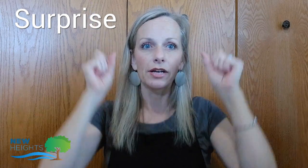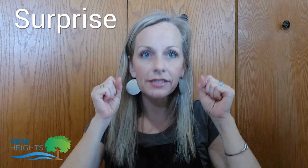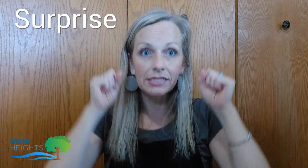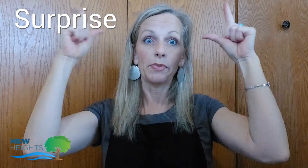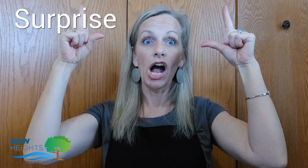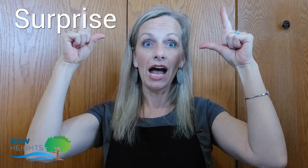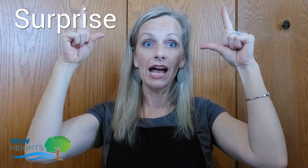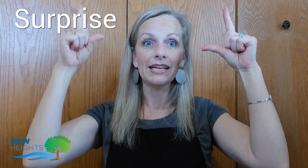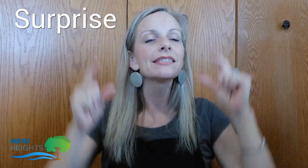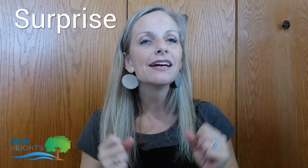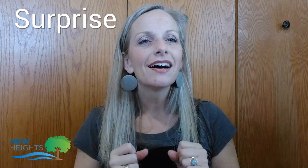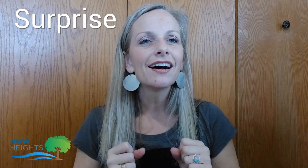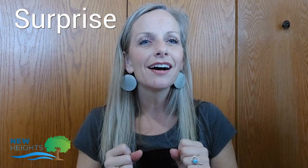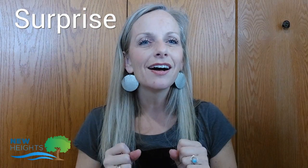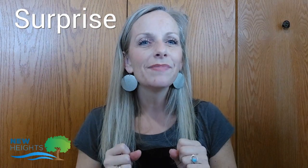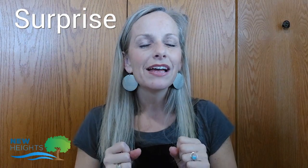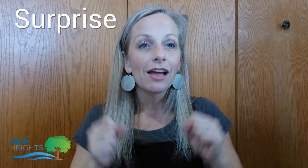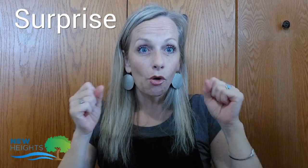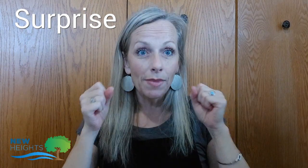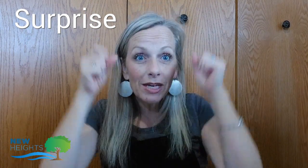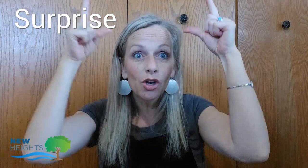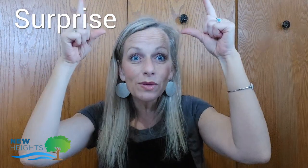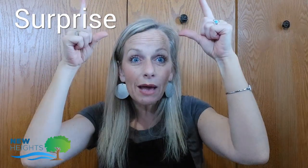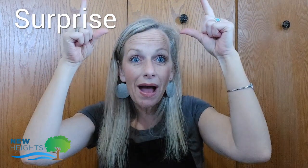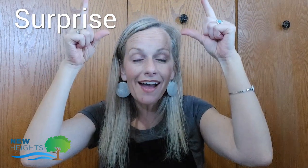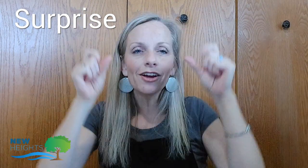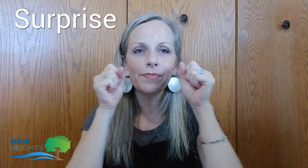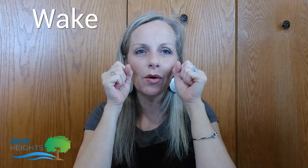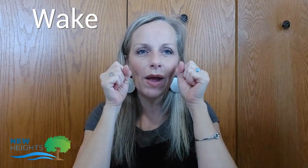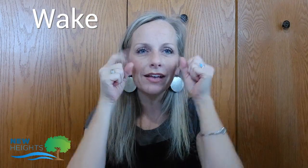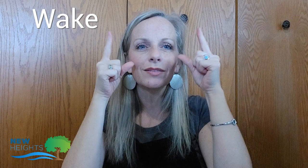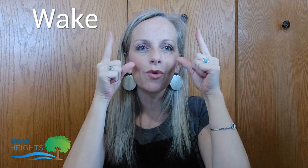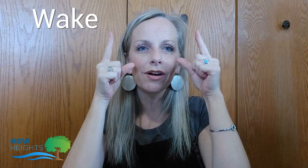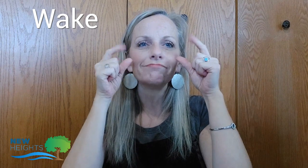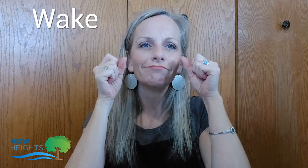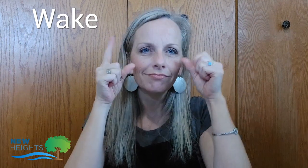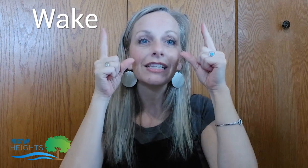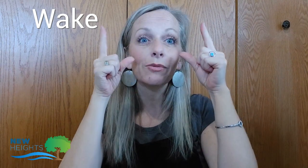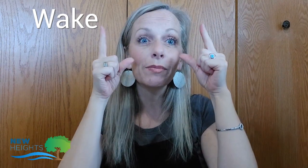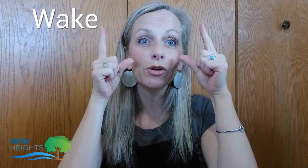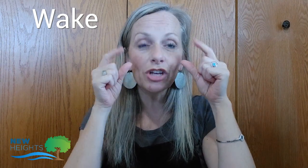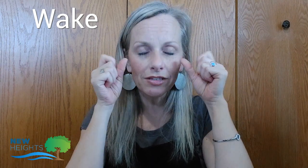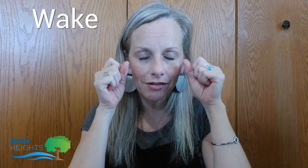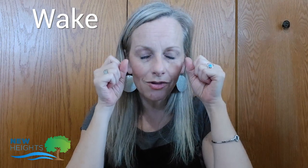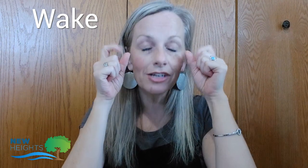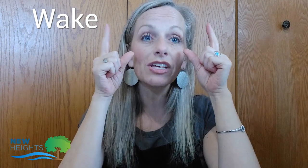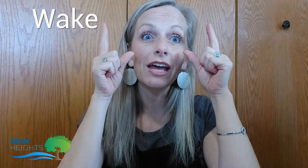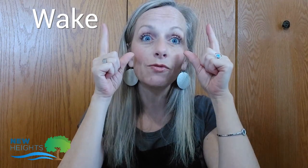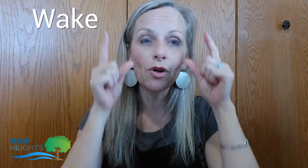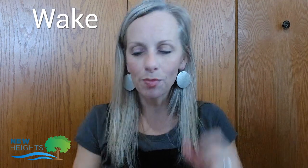It's surprise. Or maybe it goes up higher, but wake is a little bit more gentle, and you actually kind of would open